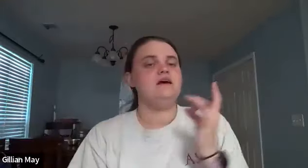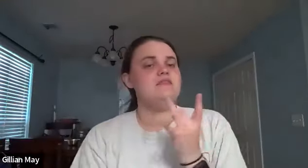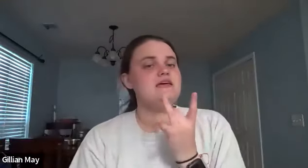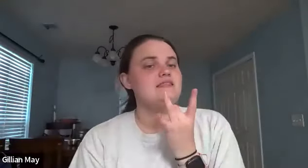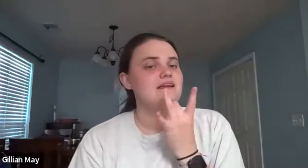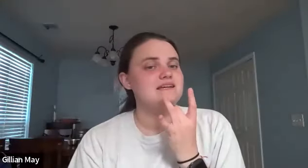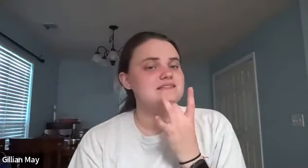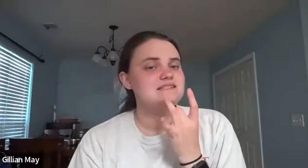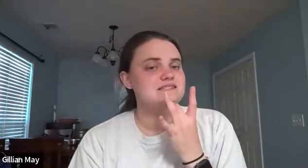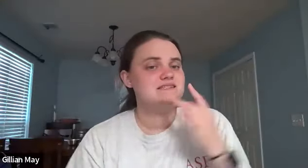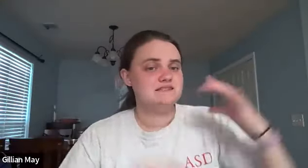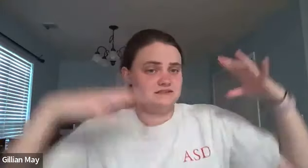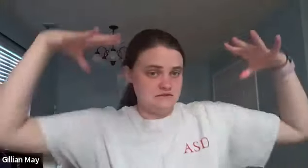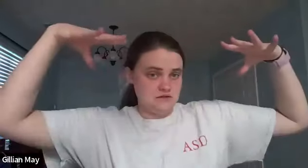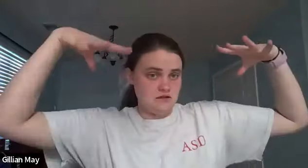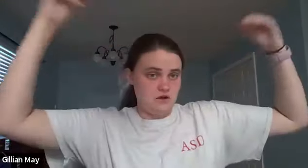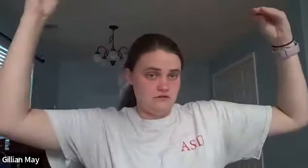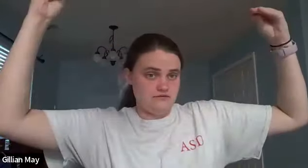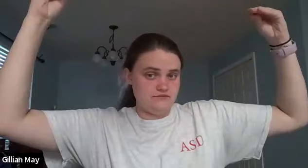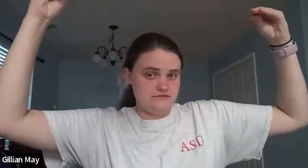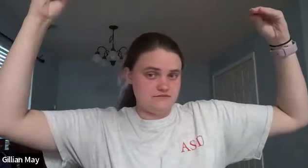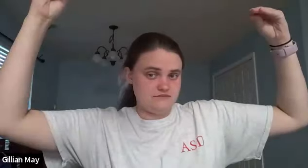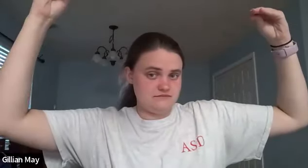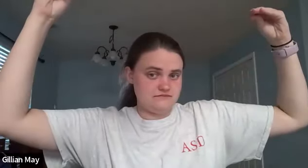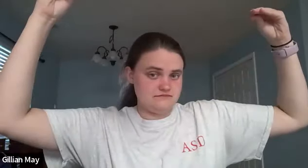and then lights off.